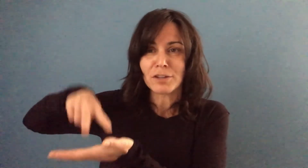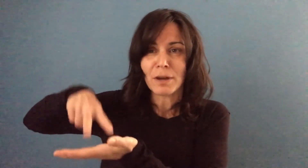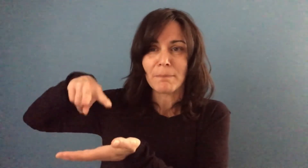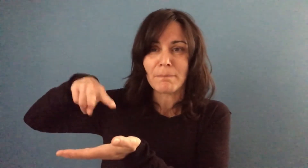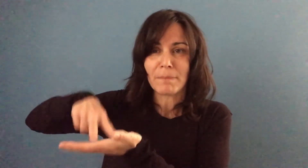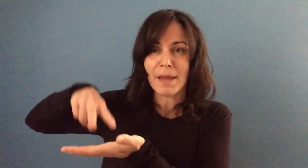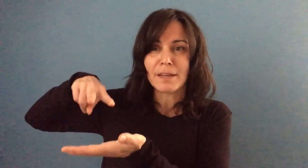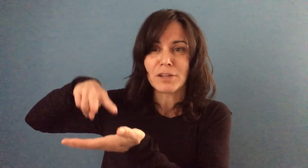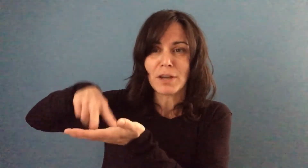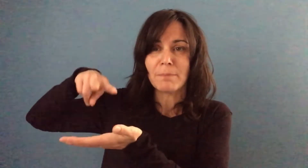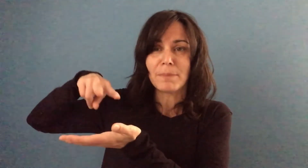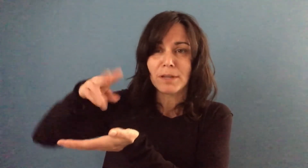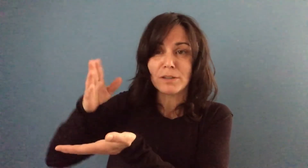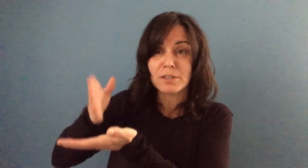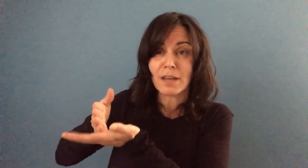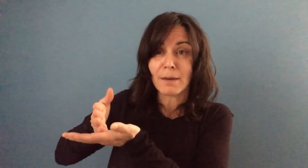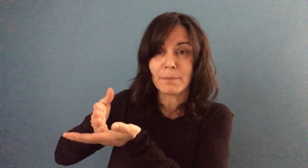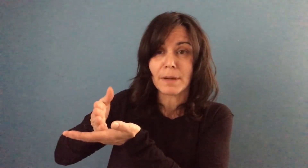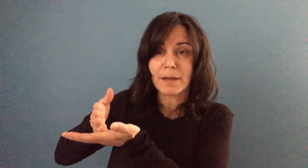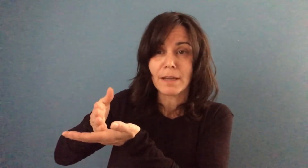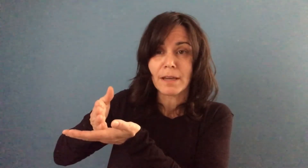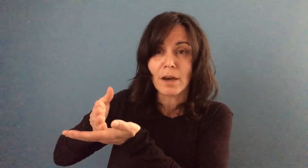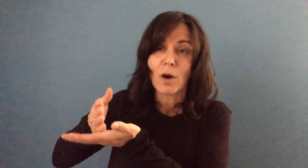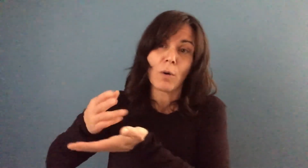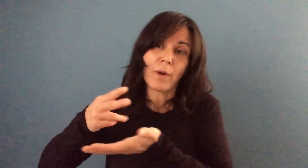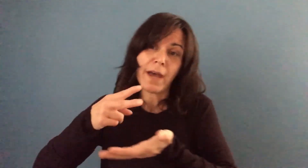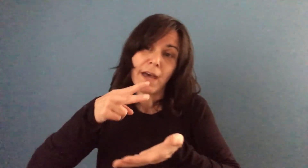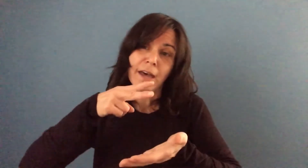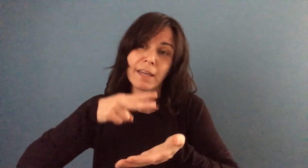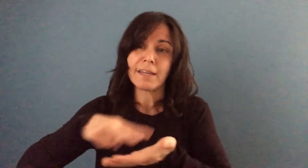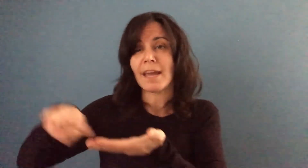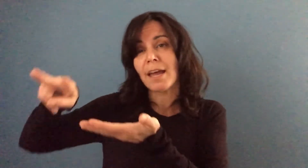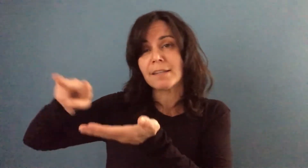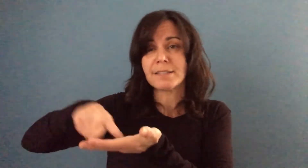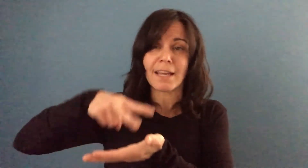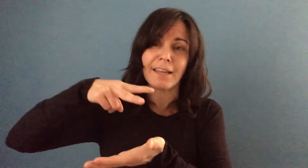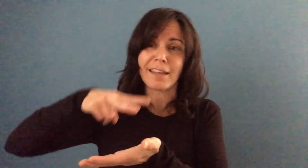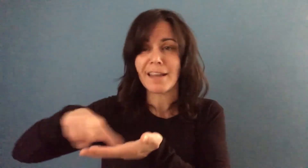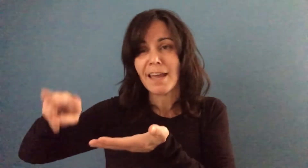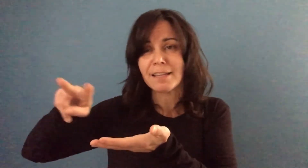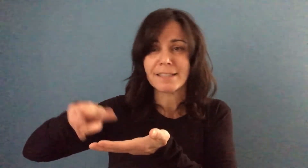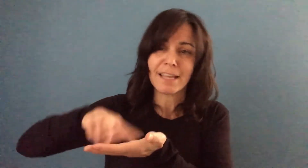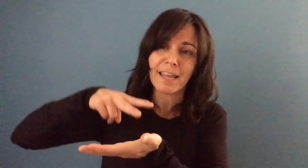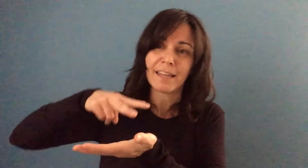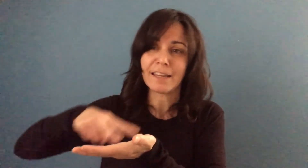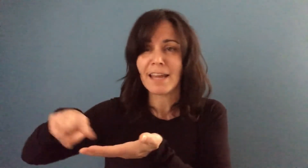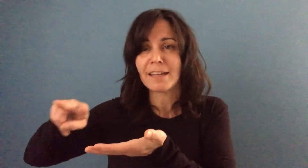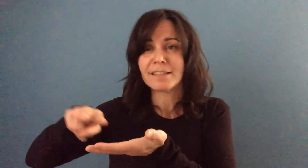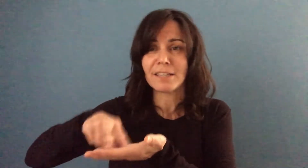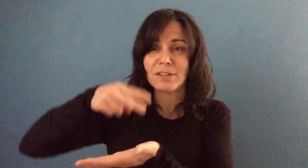jump and you jump and you stop. Well, you dance and you dance and you dance and you